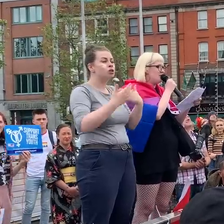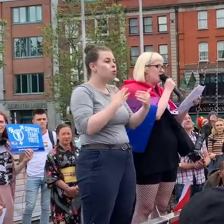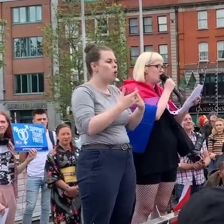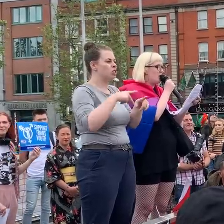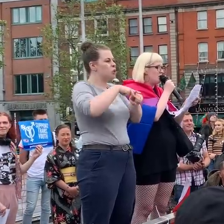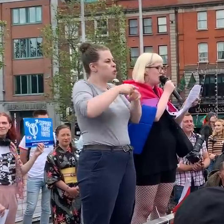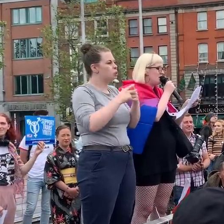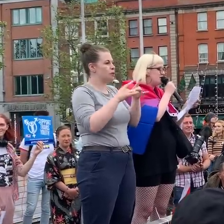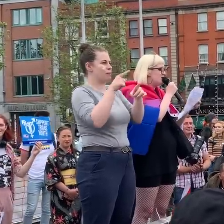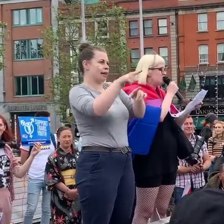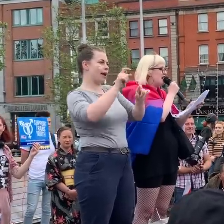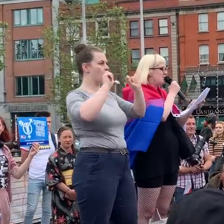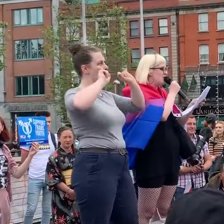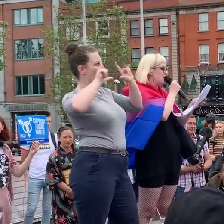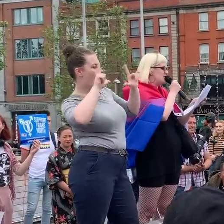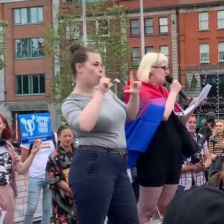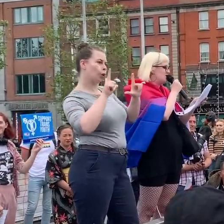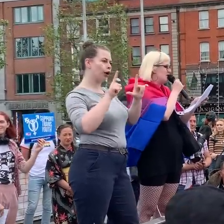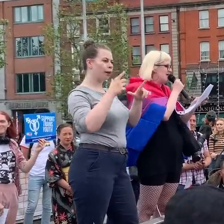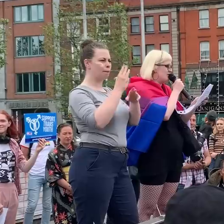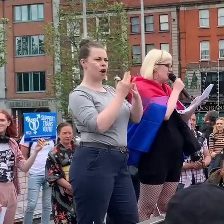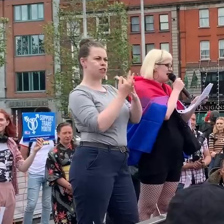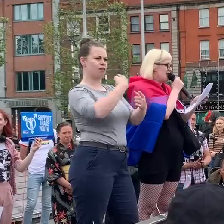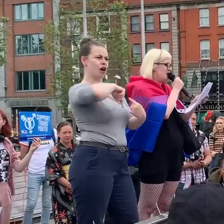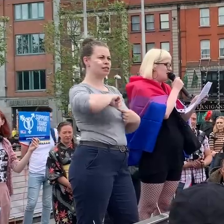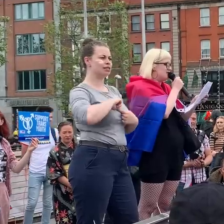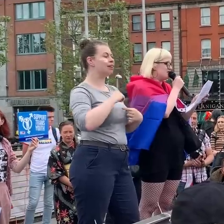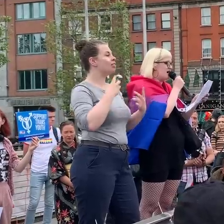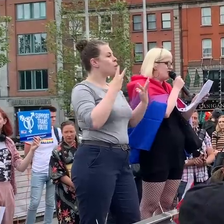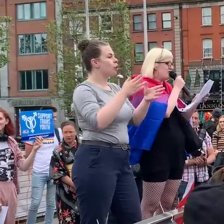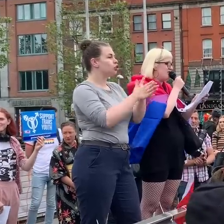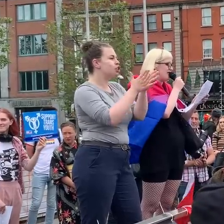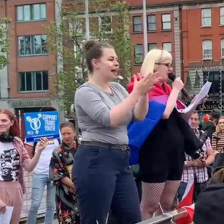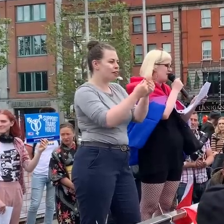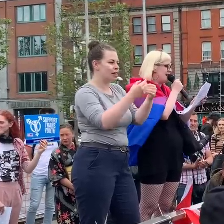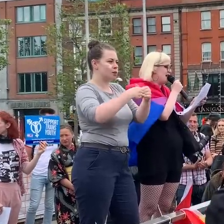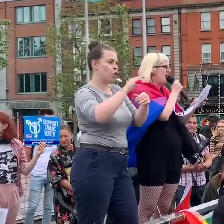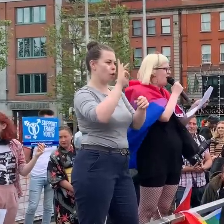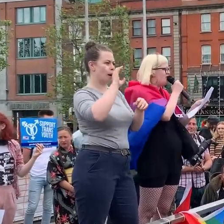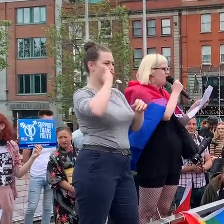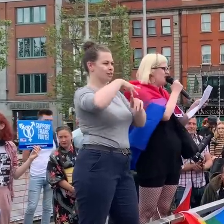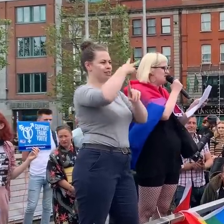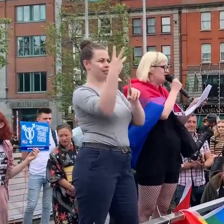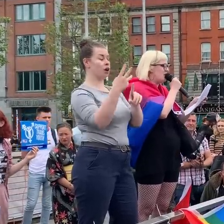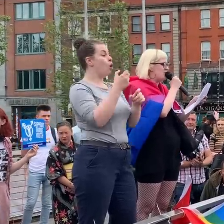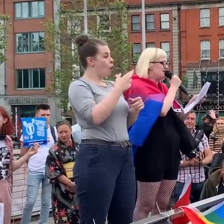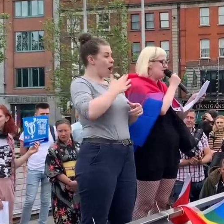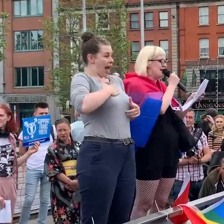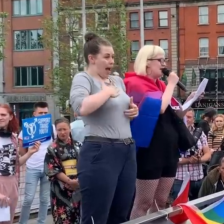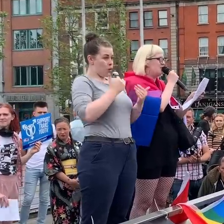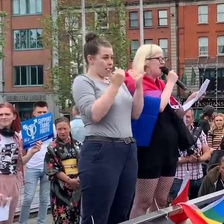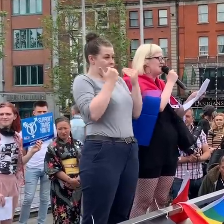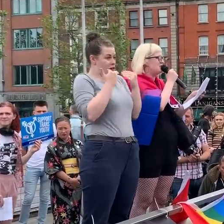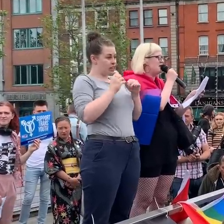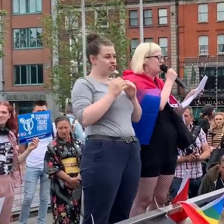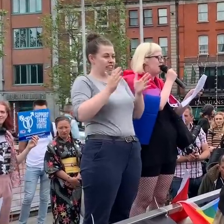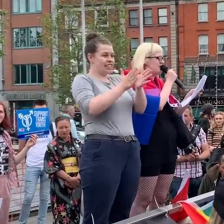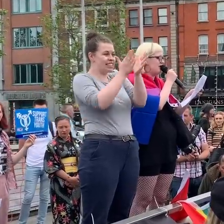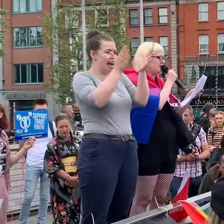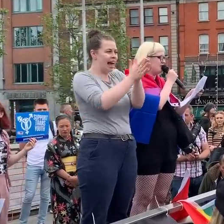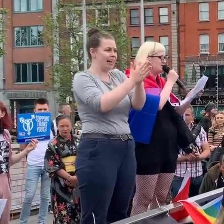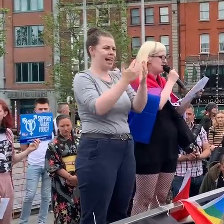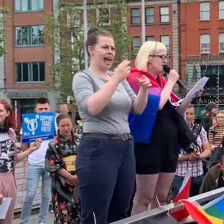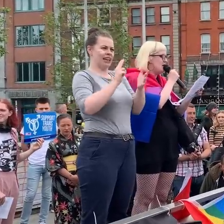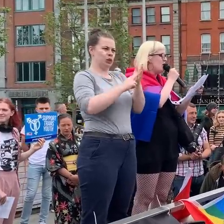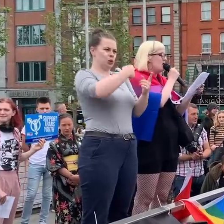to make them appear woke, to attract more customers to whatever they're selling, or to distract from the fact that they're selling our information to companies and political parties who want to